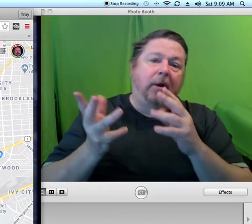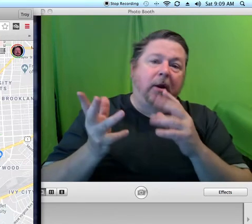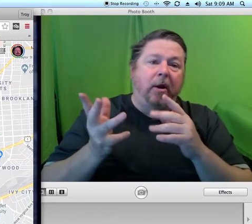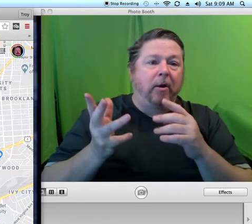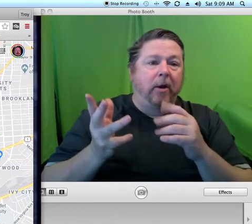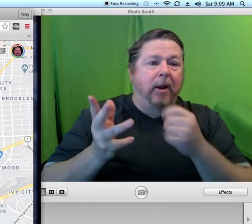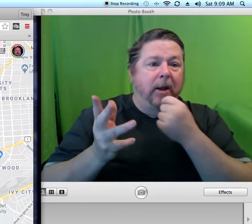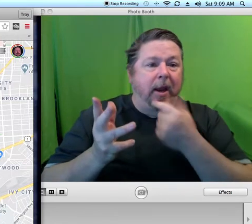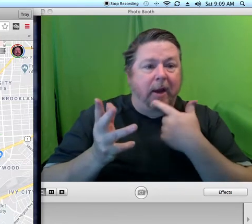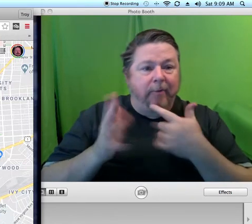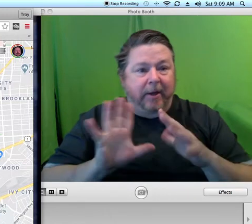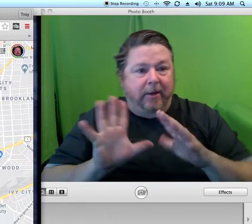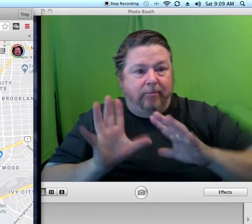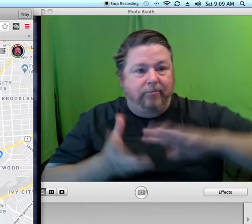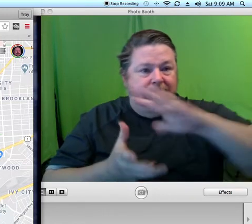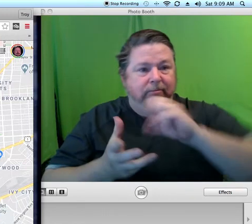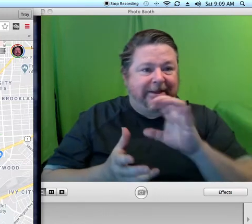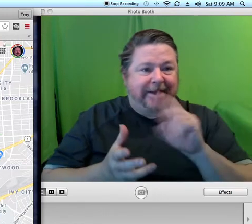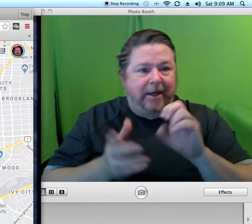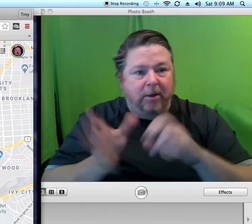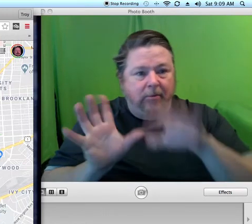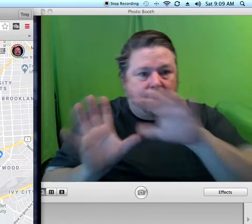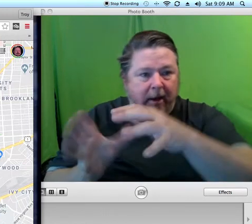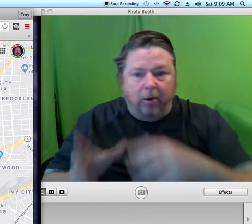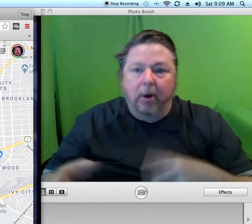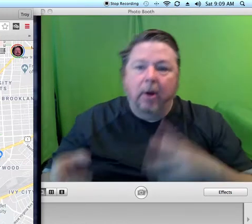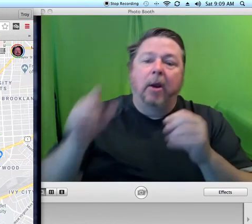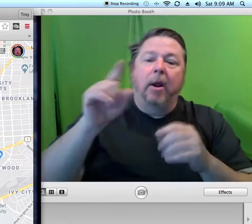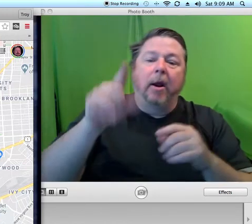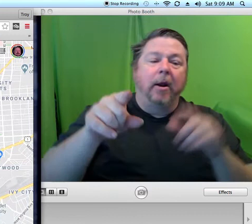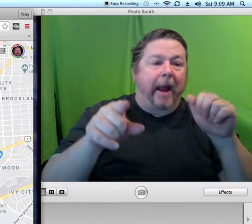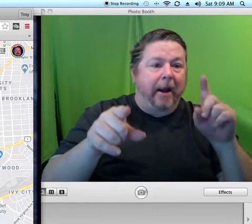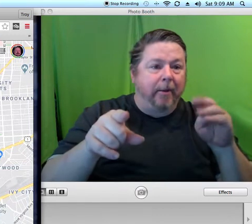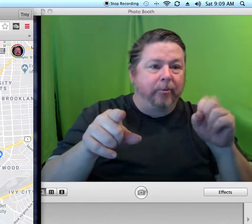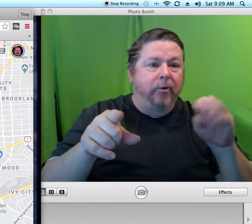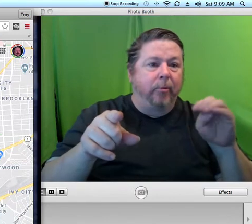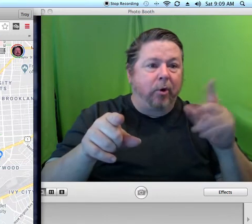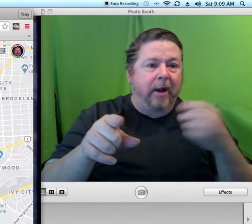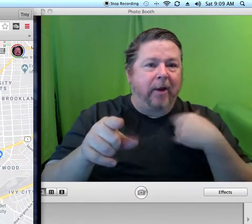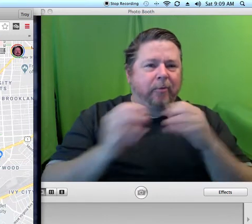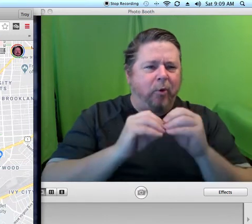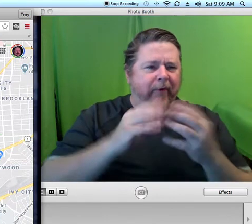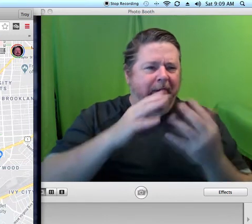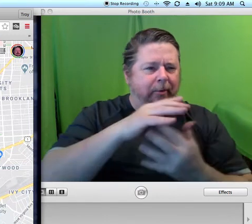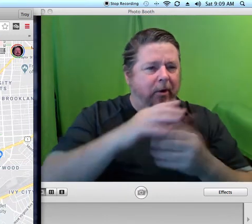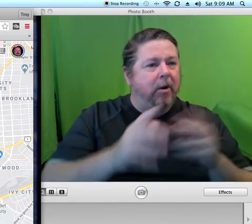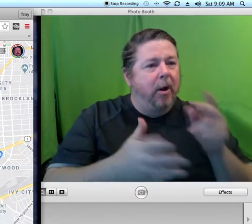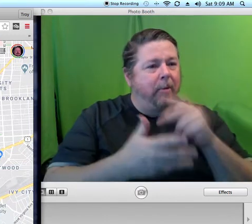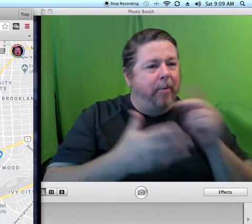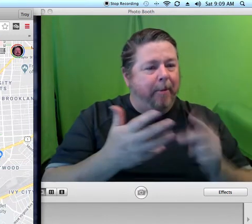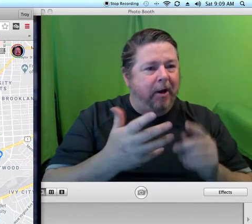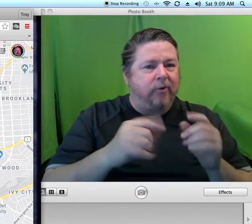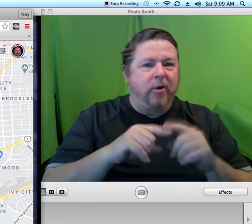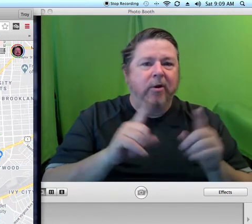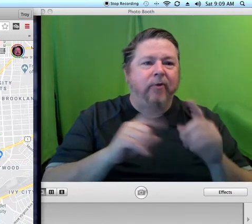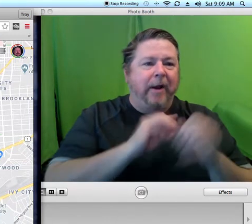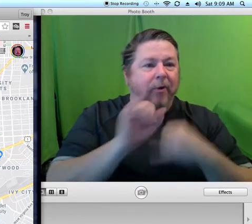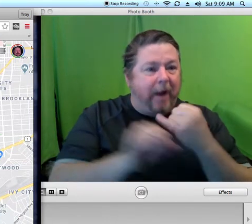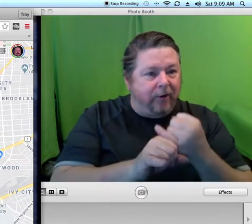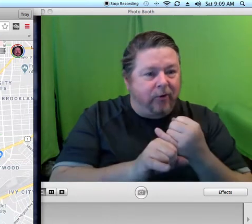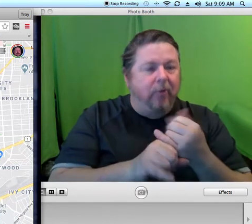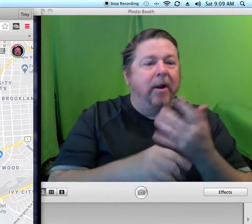community, gay lesbian scene there, and Adams Morgan has more of an immigrant population,